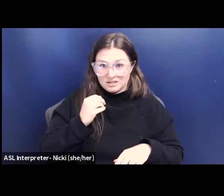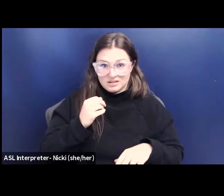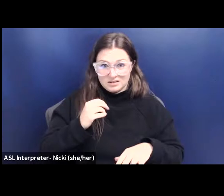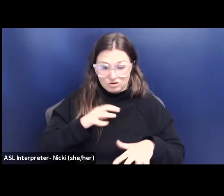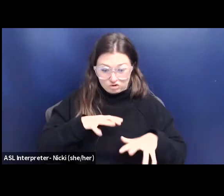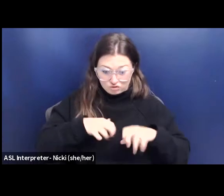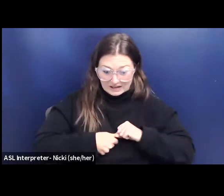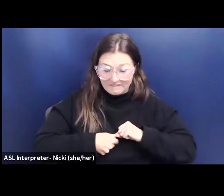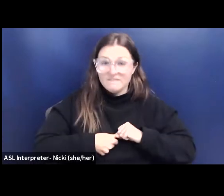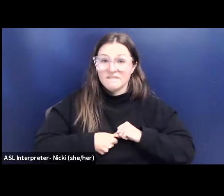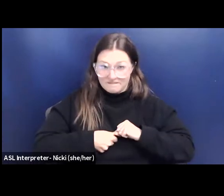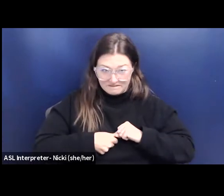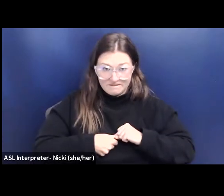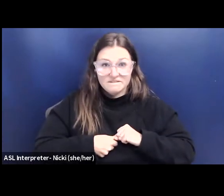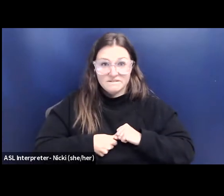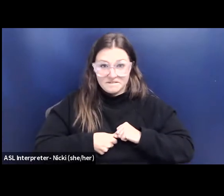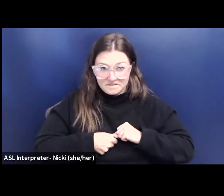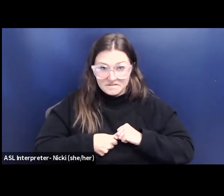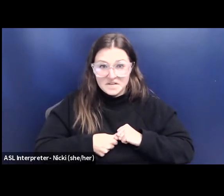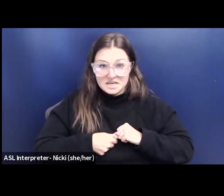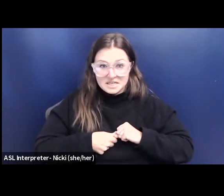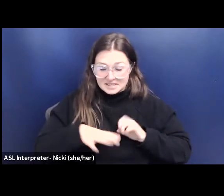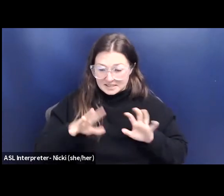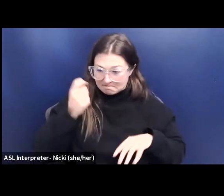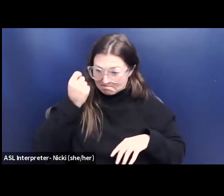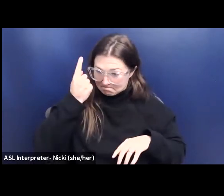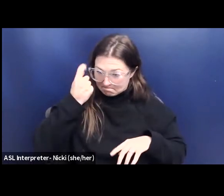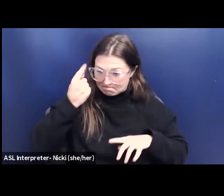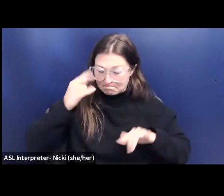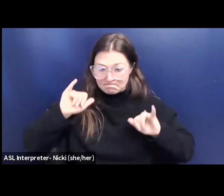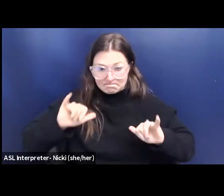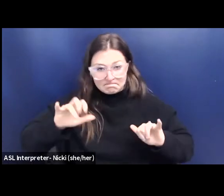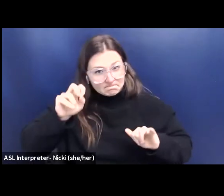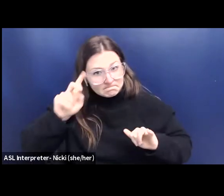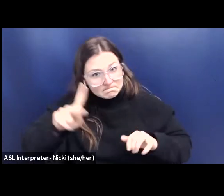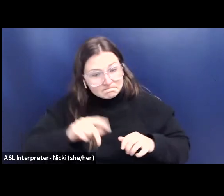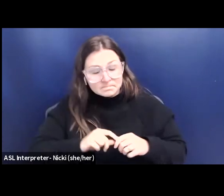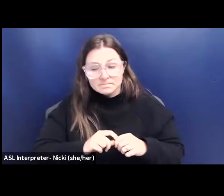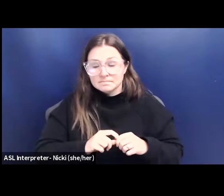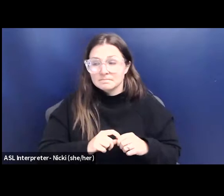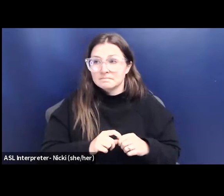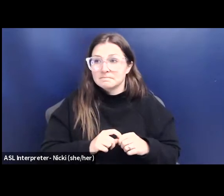the space where I can collectively acknowledge that